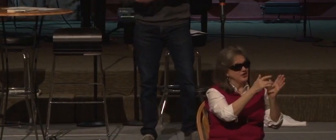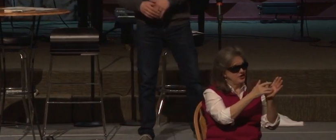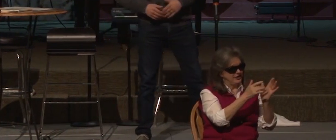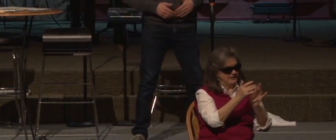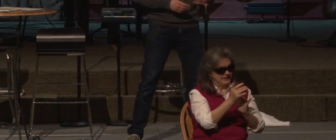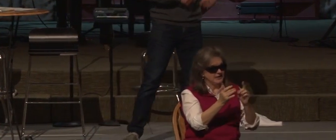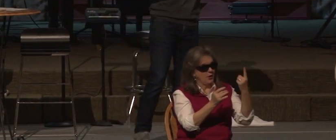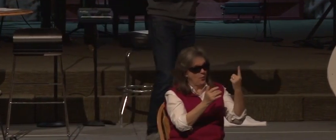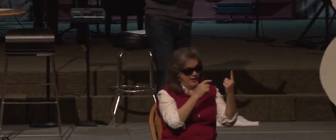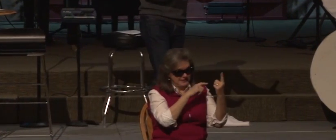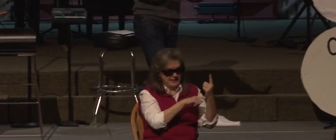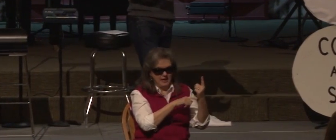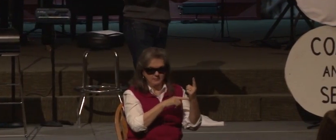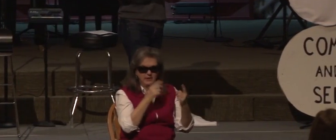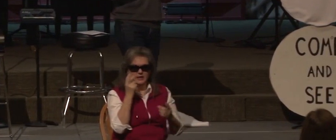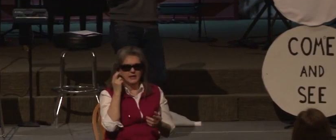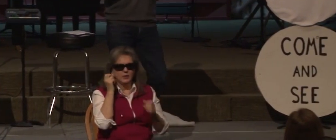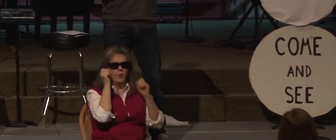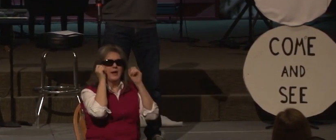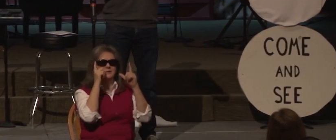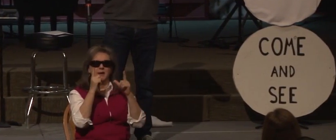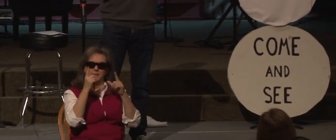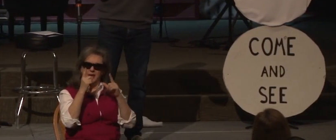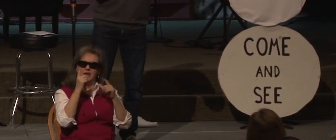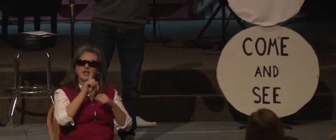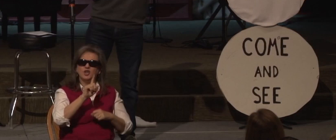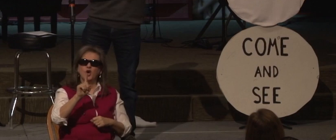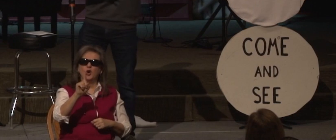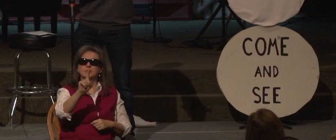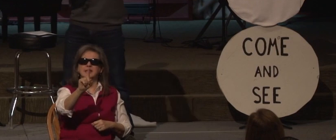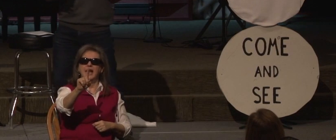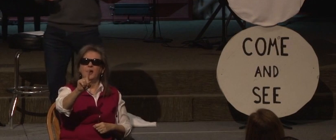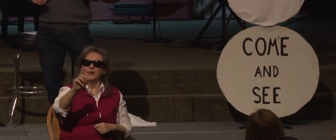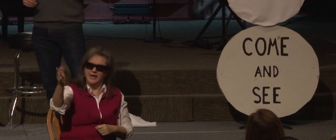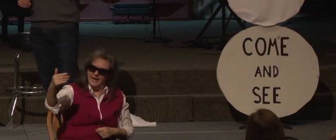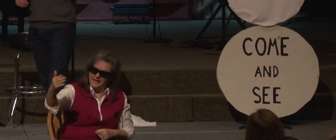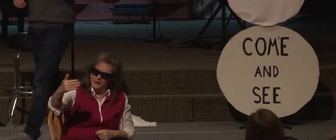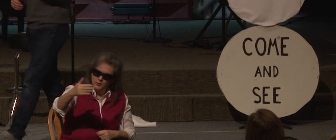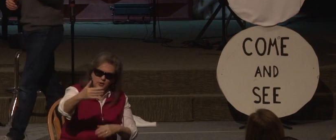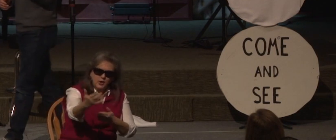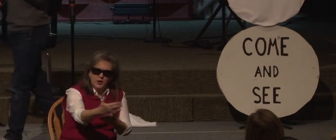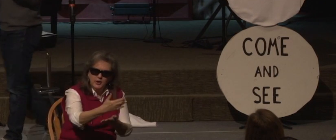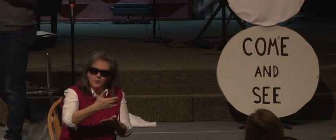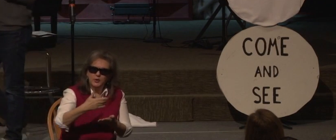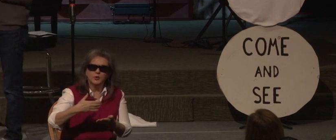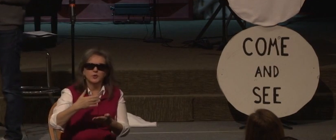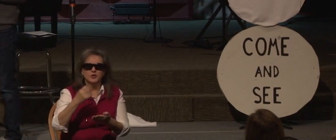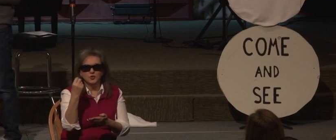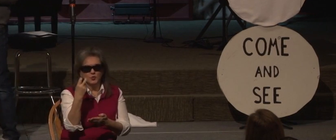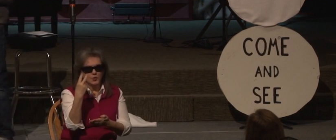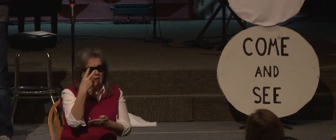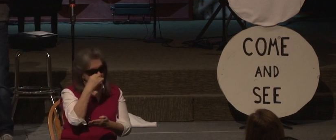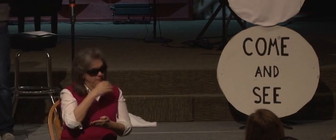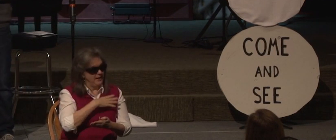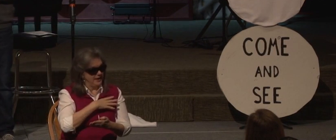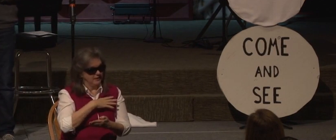at one point, he wakes up and he goes out and he recruits 12 men to come and follow